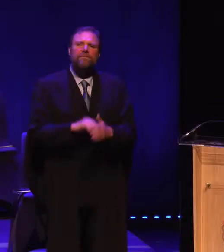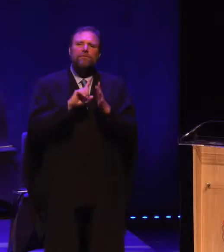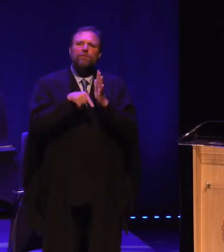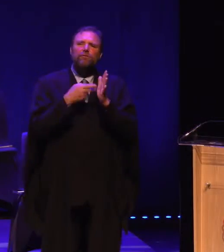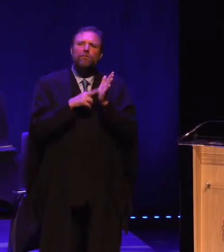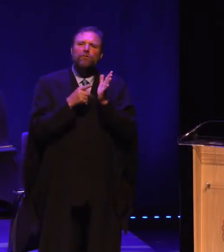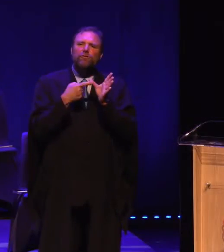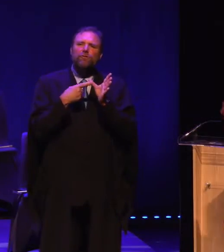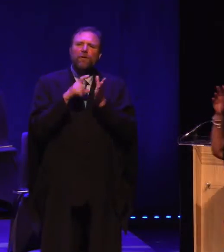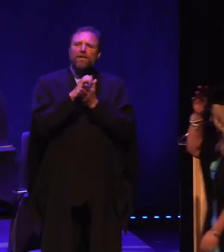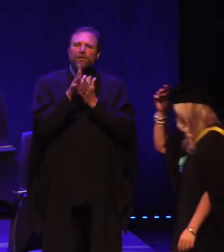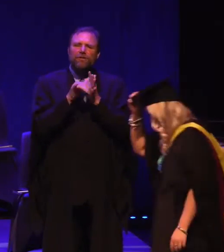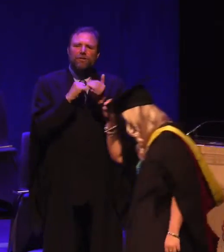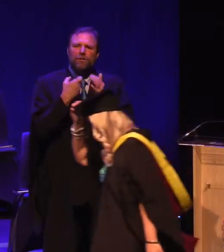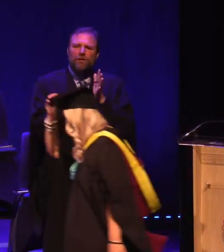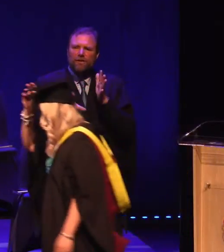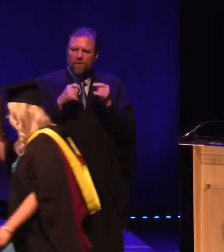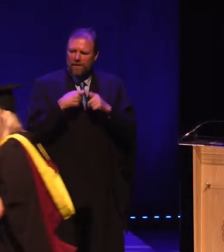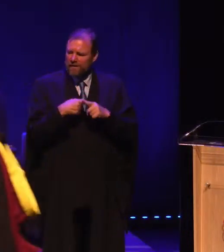Joanna Chesworth Rickards.